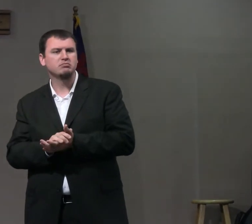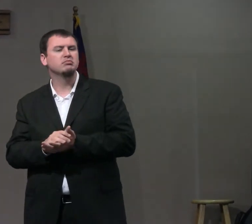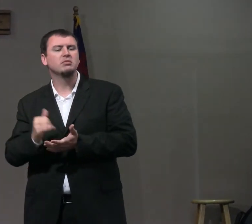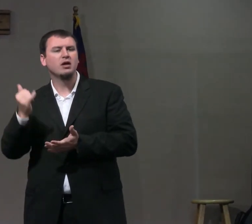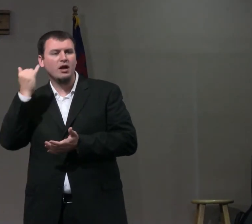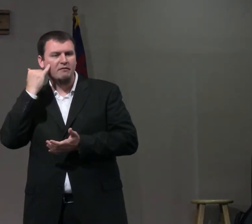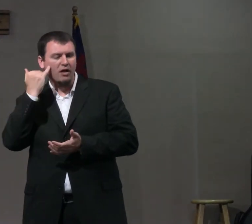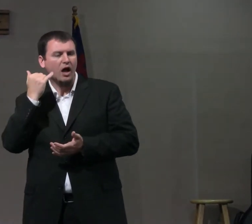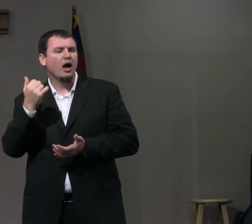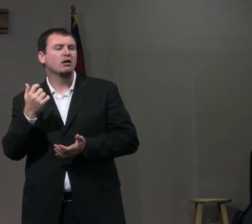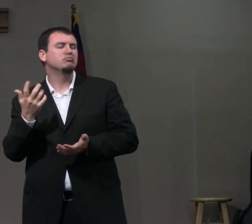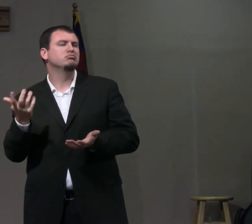if I'm talking with my wife